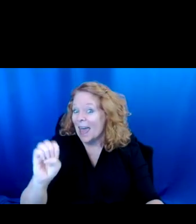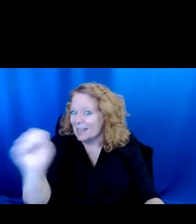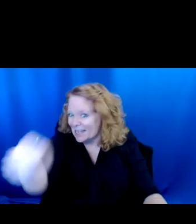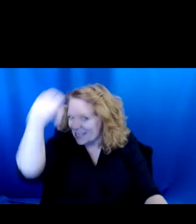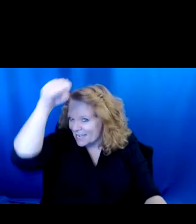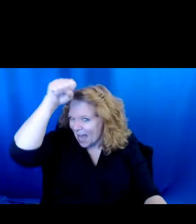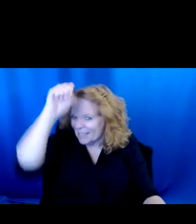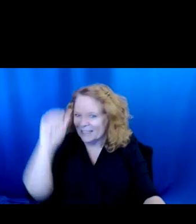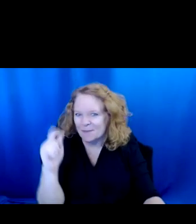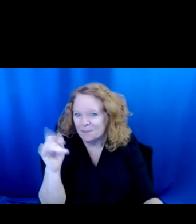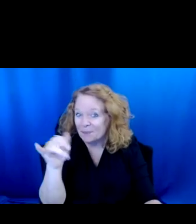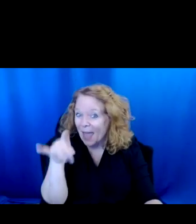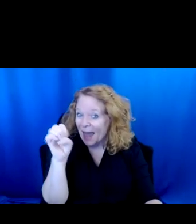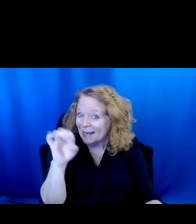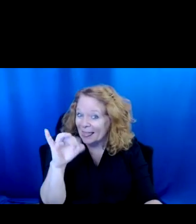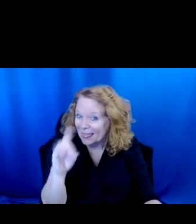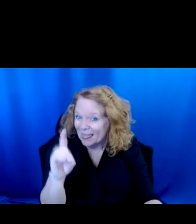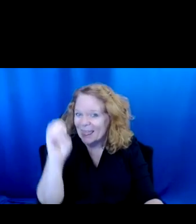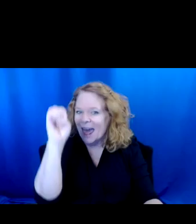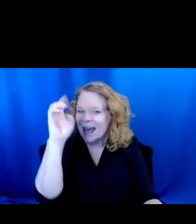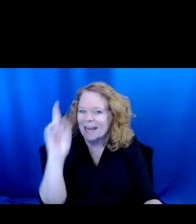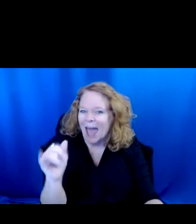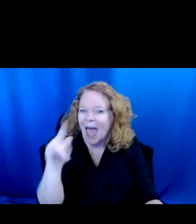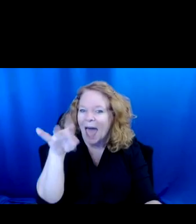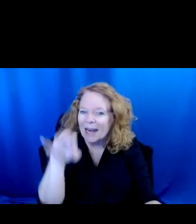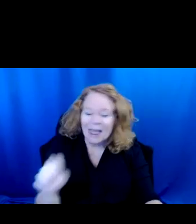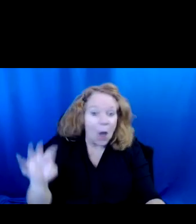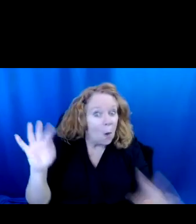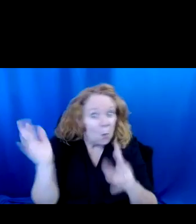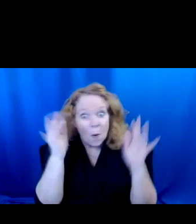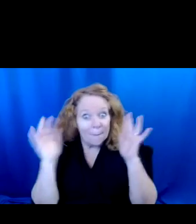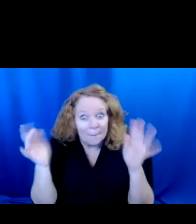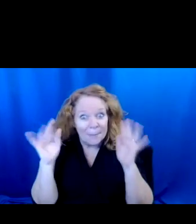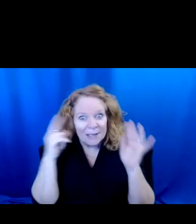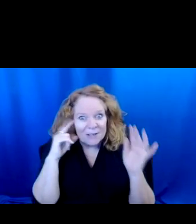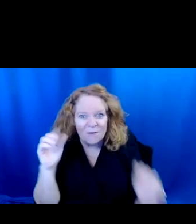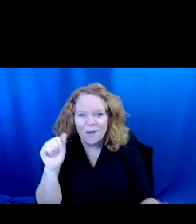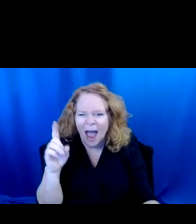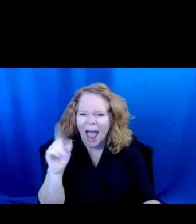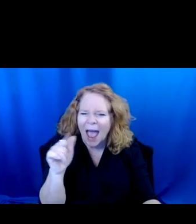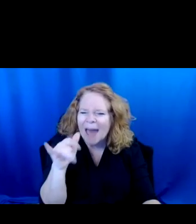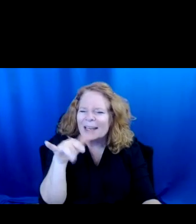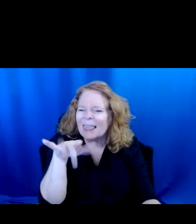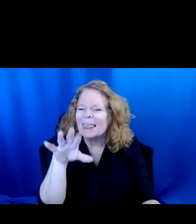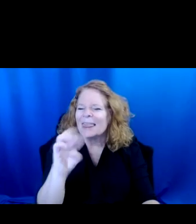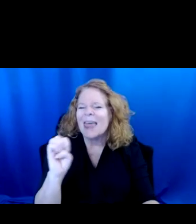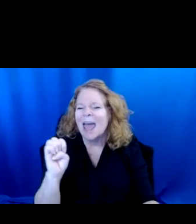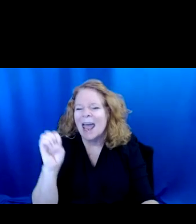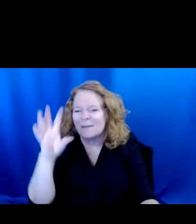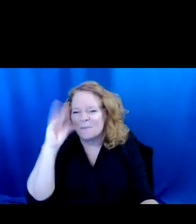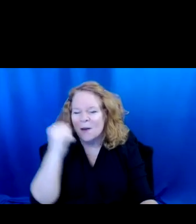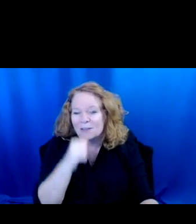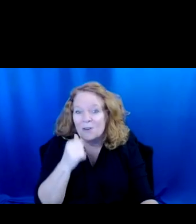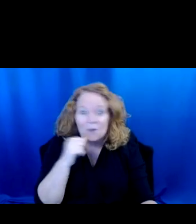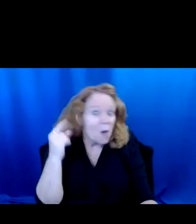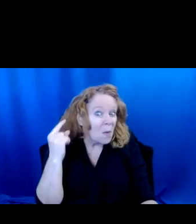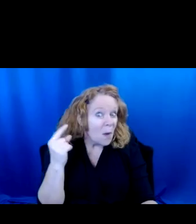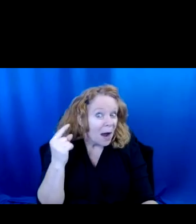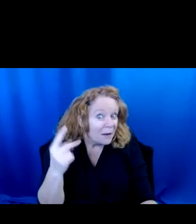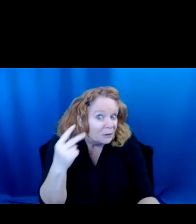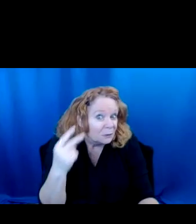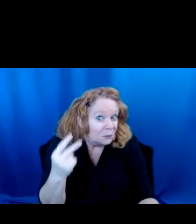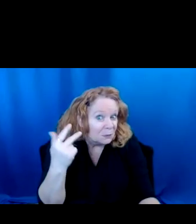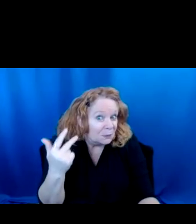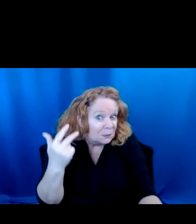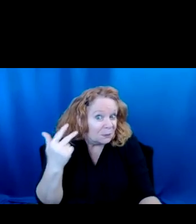yeah, Adelaide, hello, Adelaide, whoopity do for Adelaide, boys and girls, we're the one and the two and the